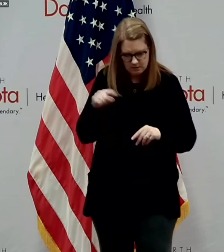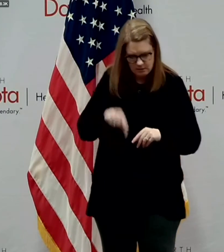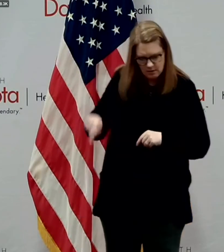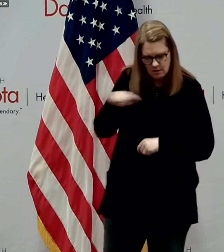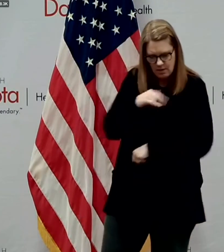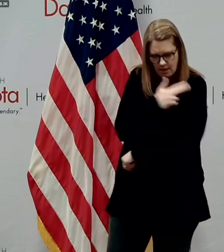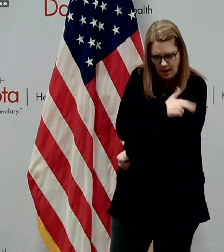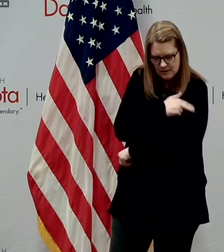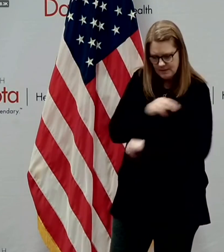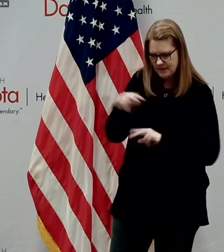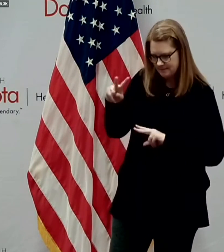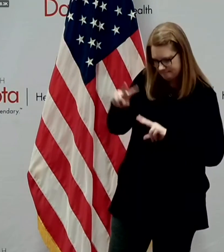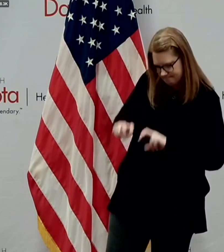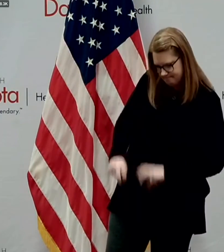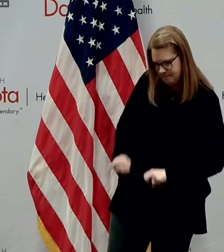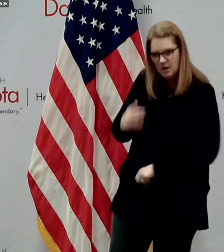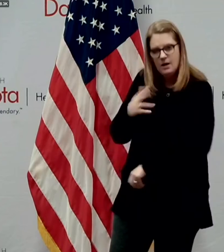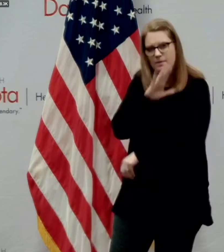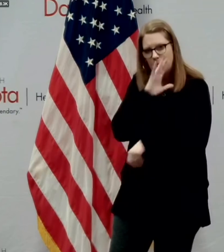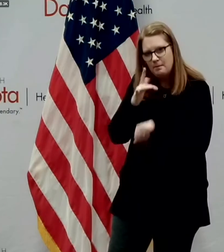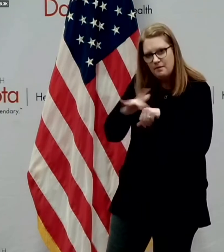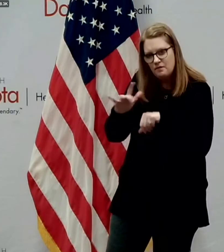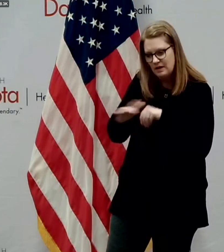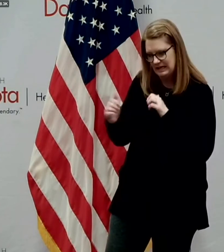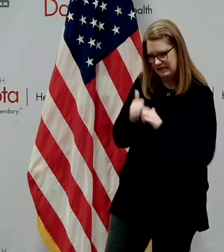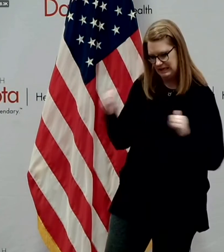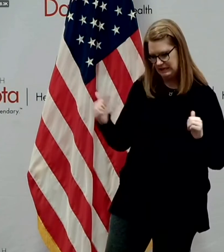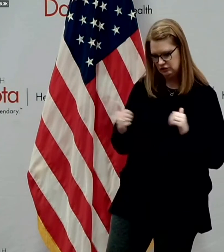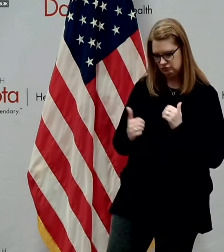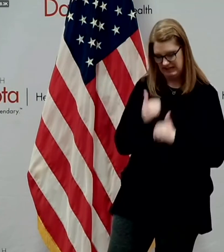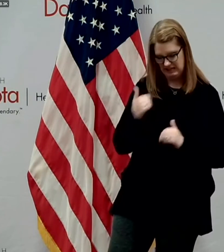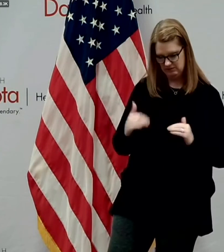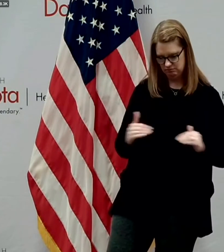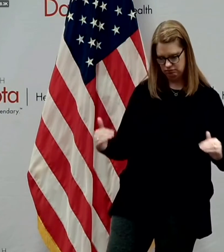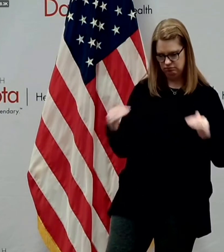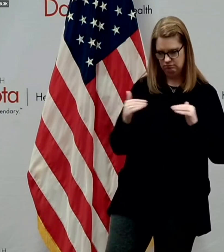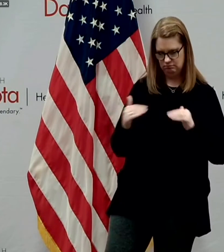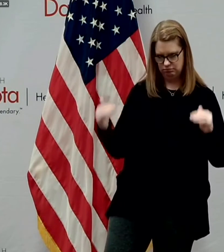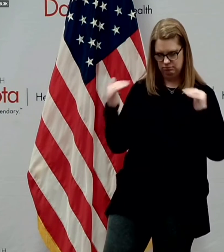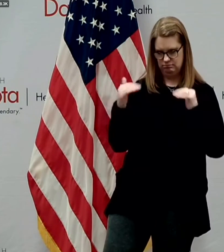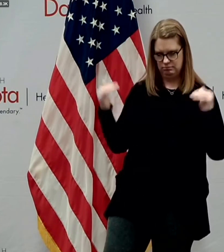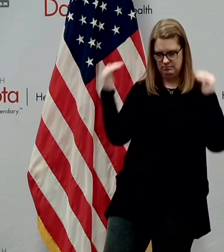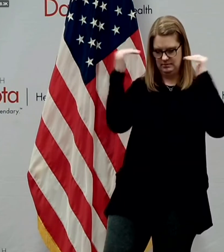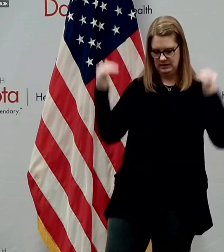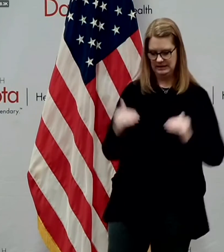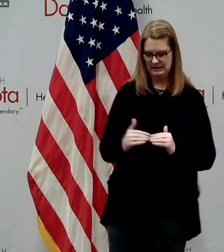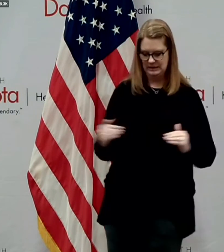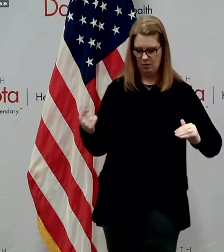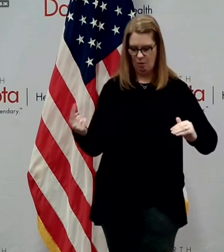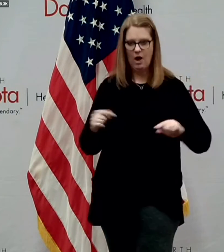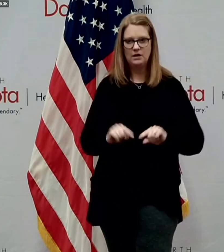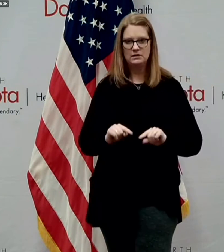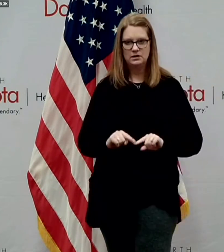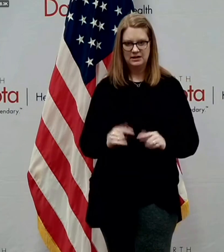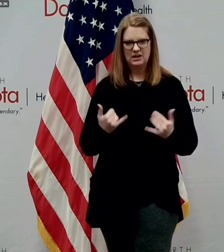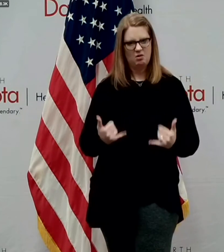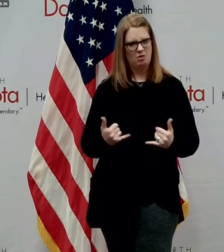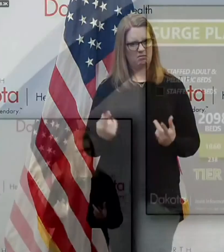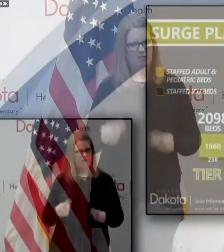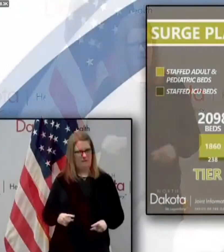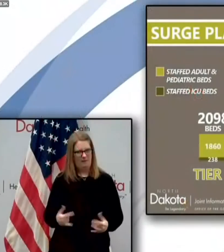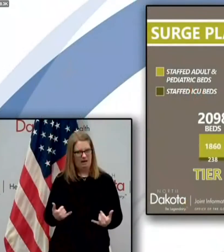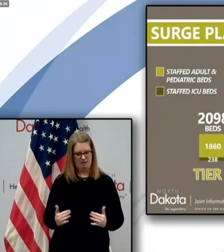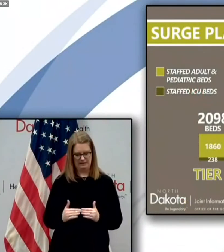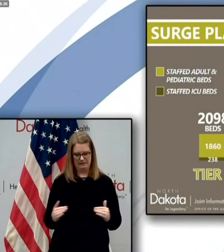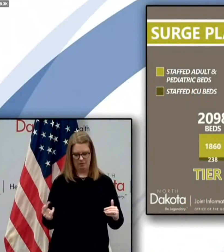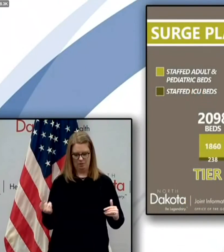the bed capacity in each of these three tiers. So for Tier 1, that's kind of the current state,